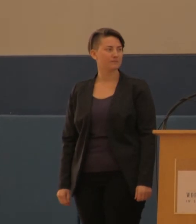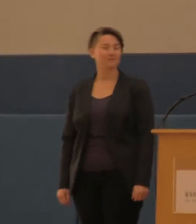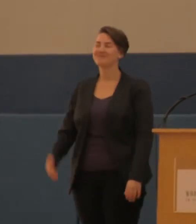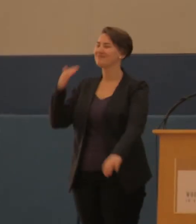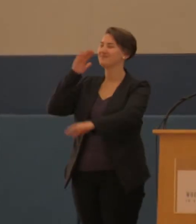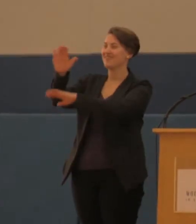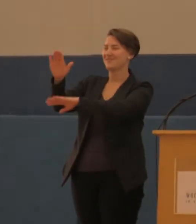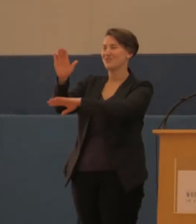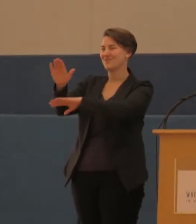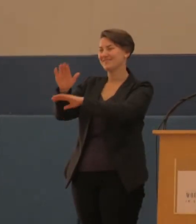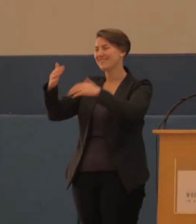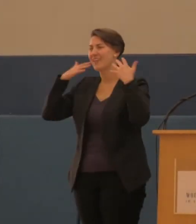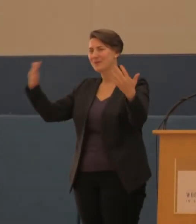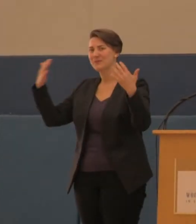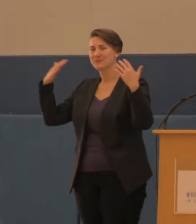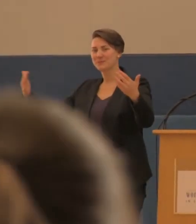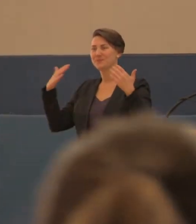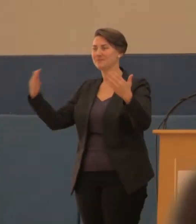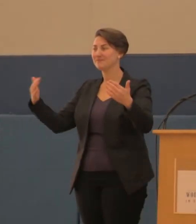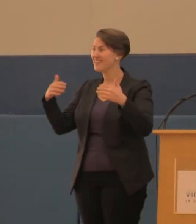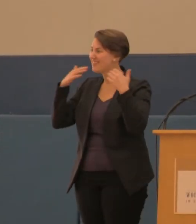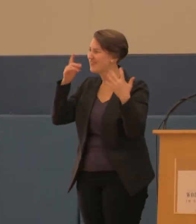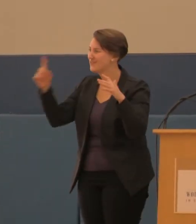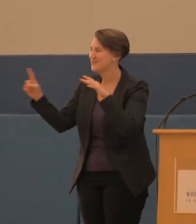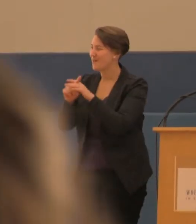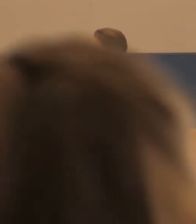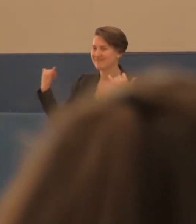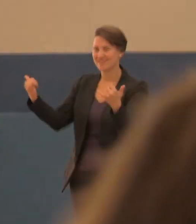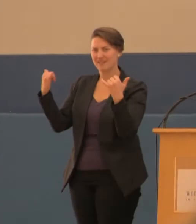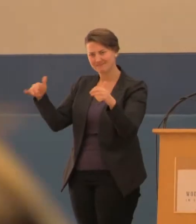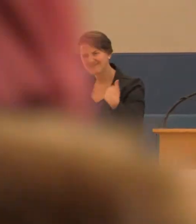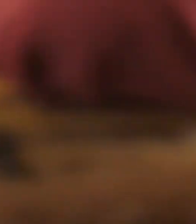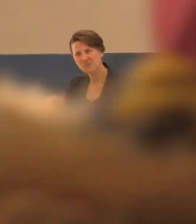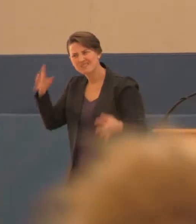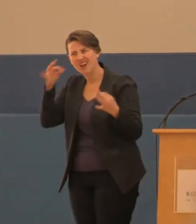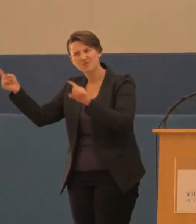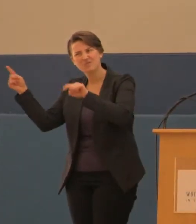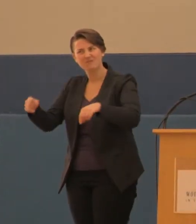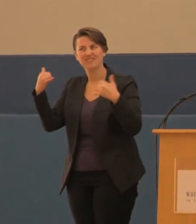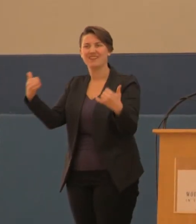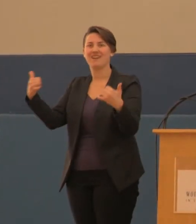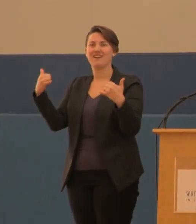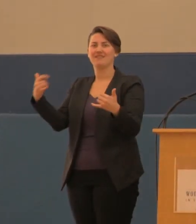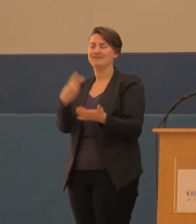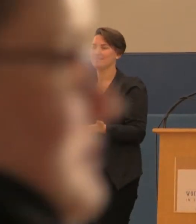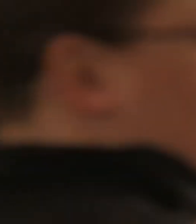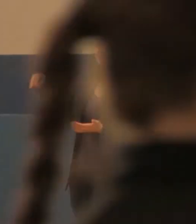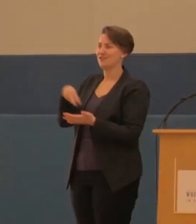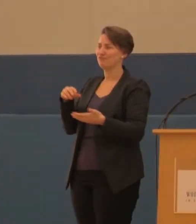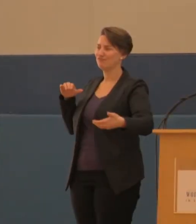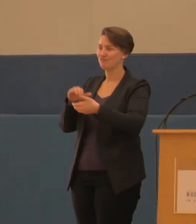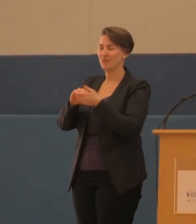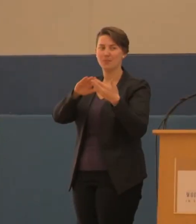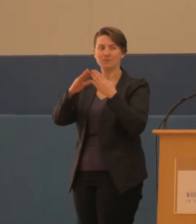Good afternoon, everybody, and thank you. Thank you for showing up. You've made a decision to be here today and stand in this community